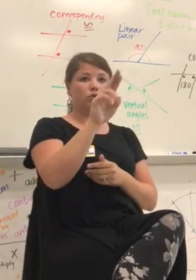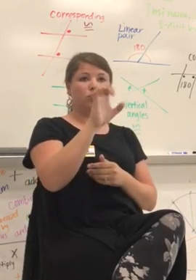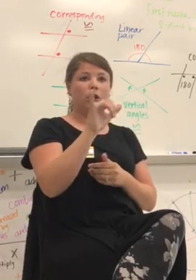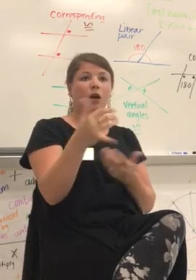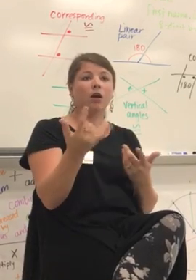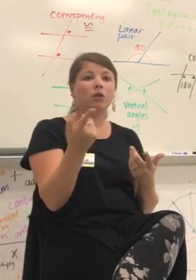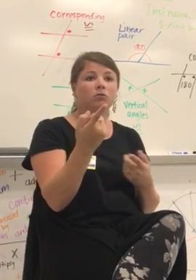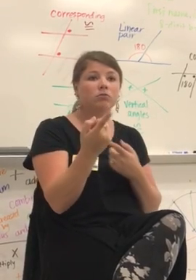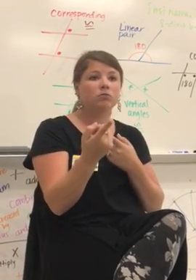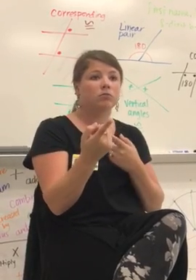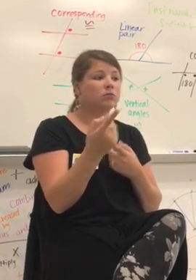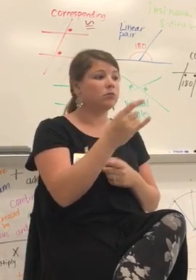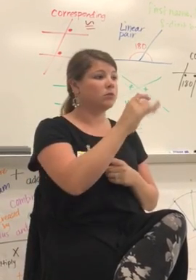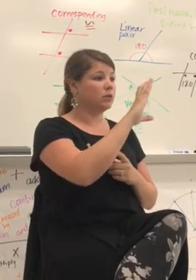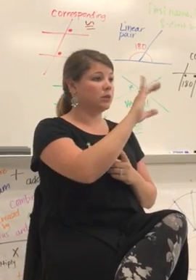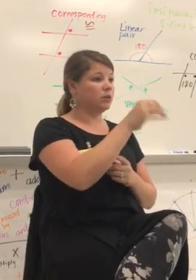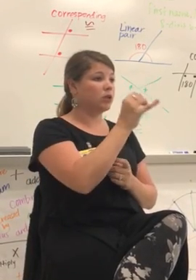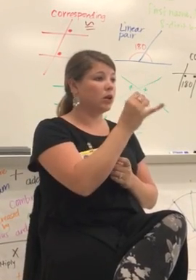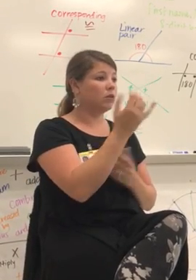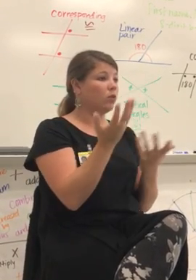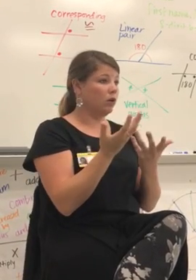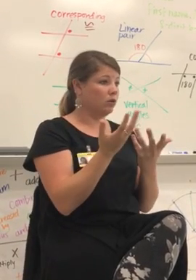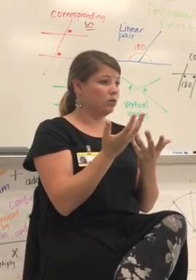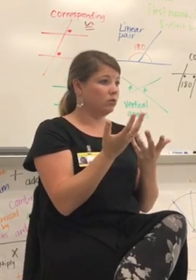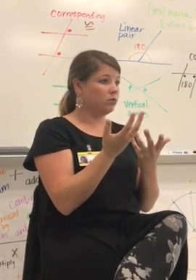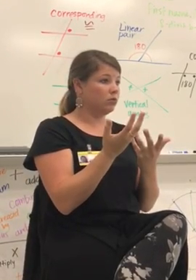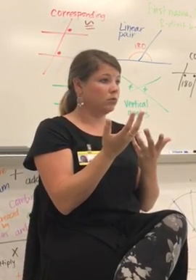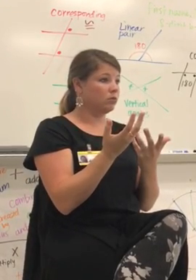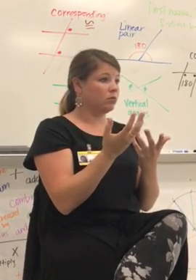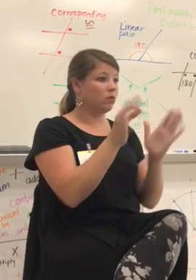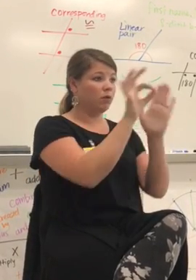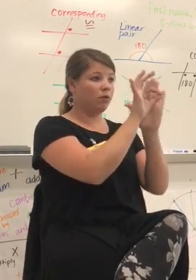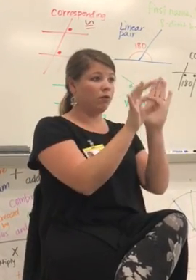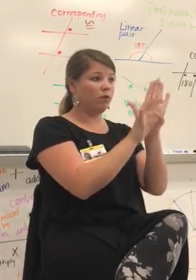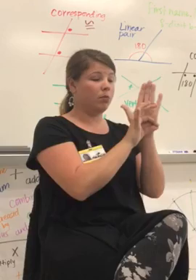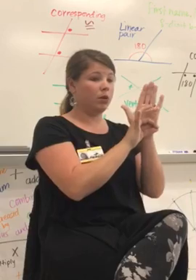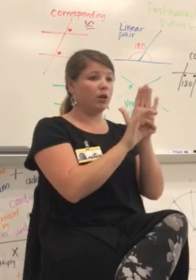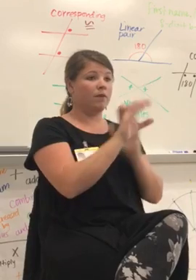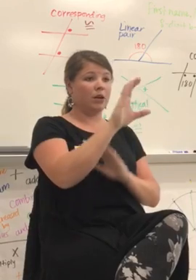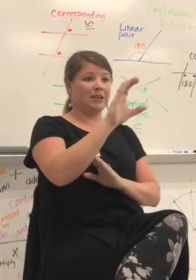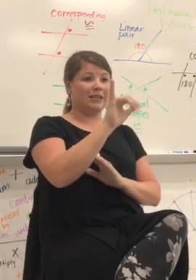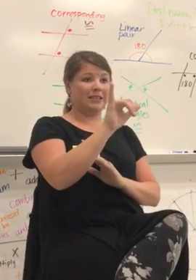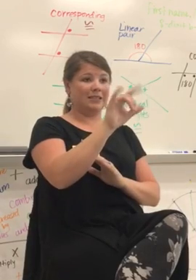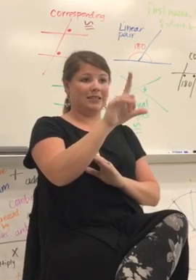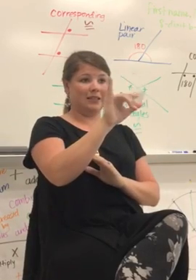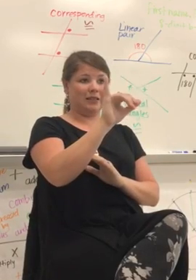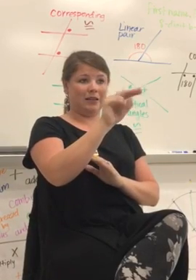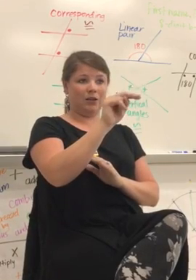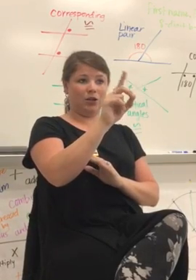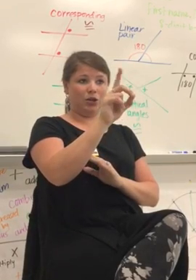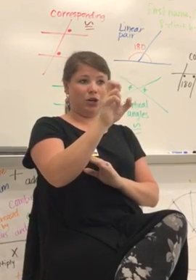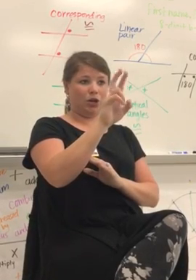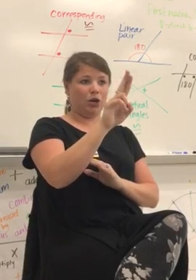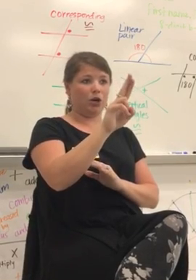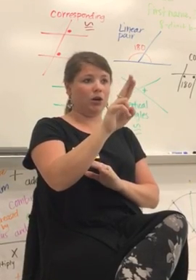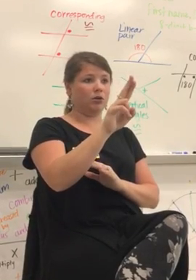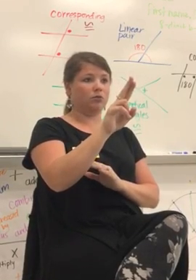Okay, CJ? What is it? Formula for cylinder. Oh. Sorry, I wish I were napping